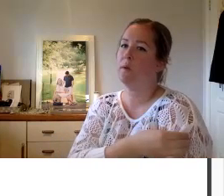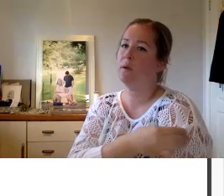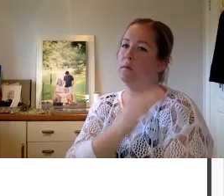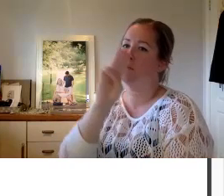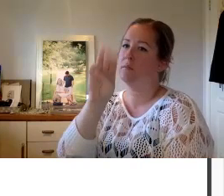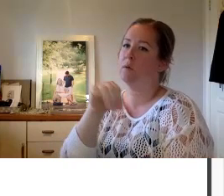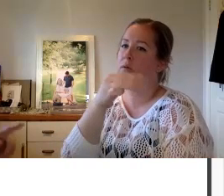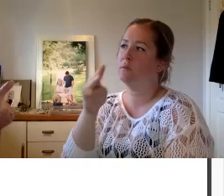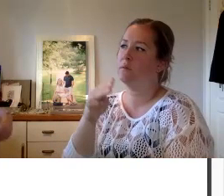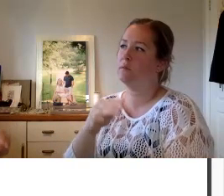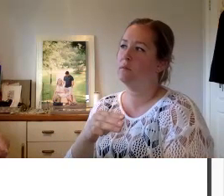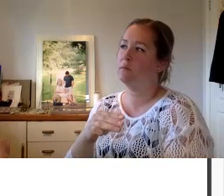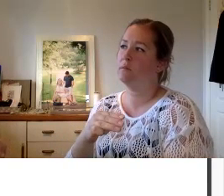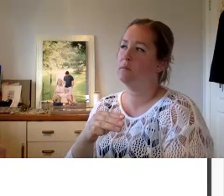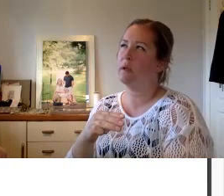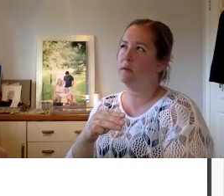back and forth.